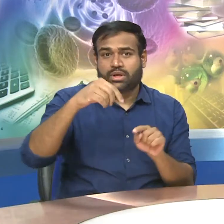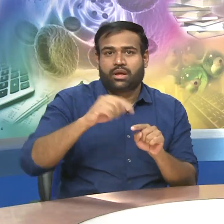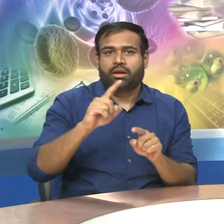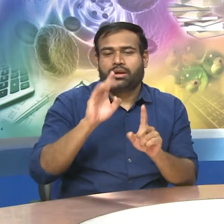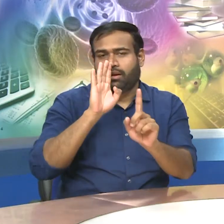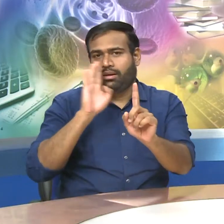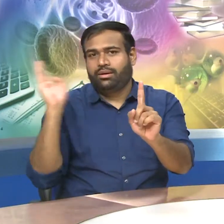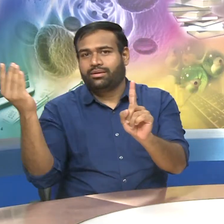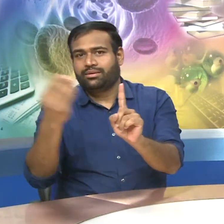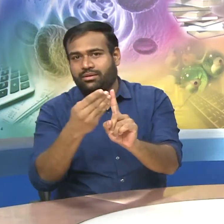are